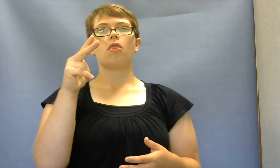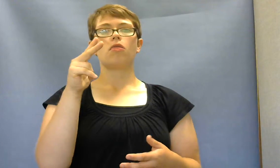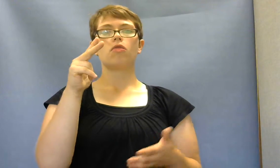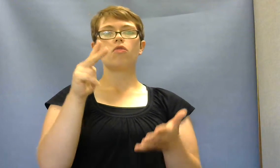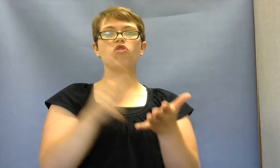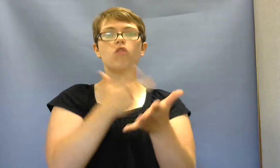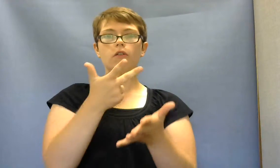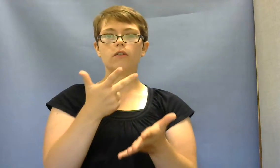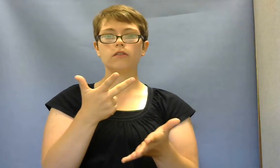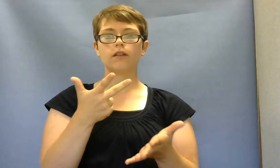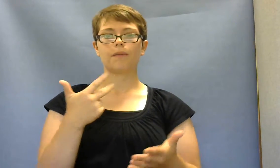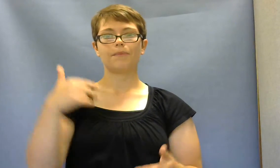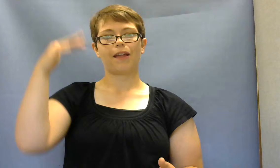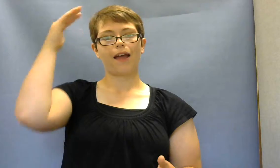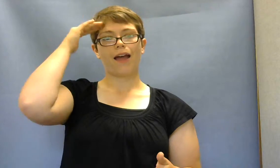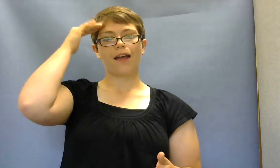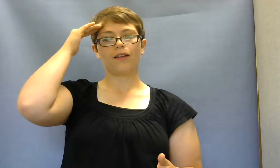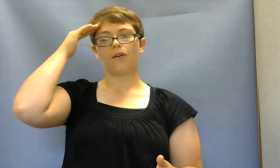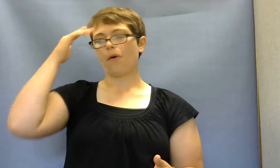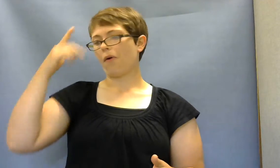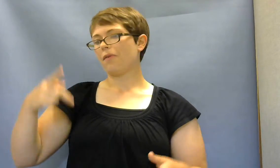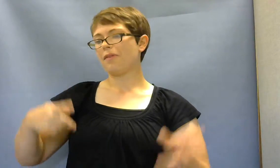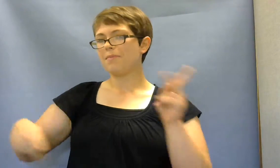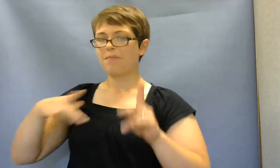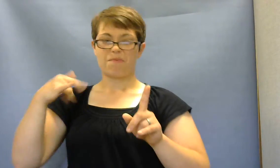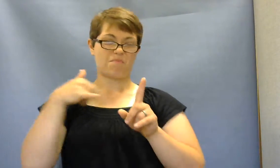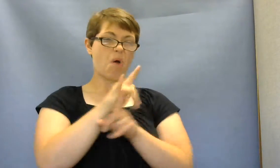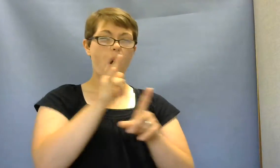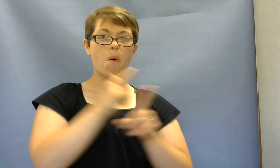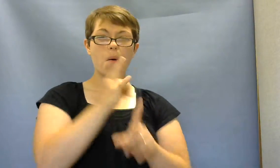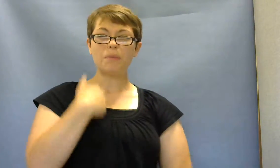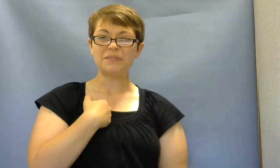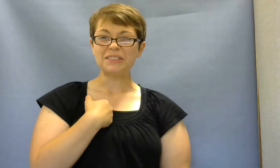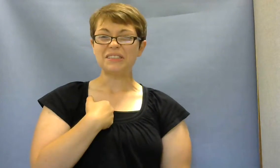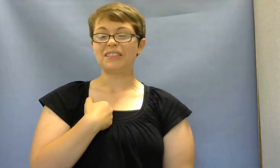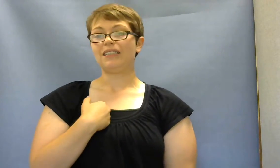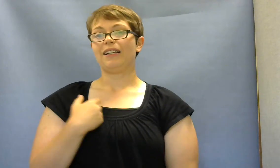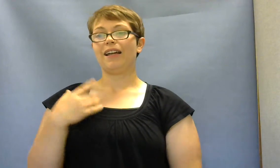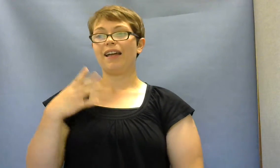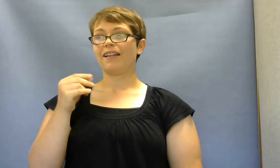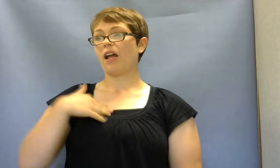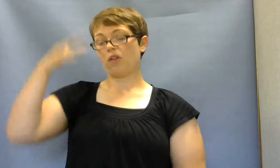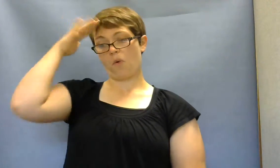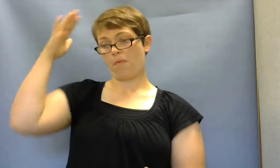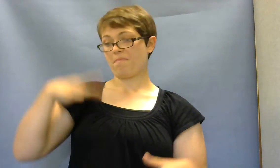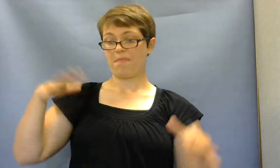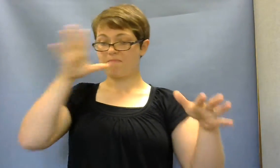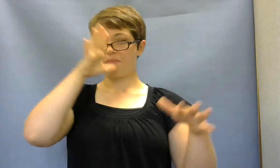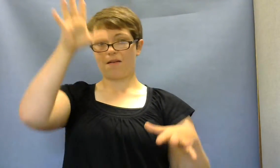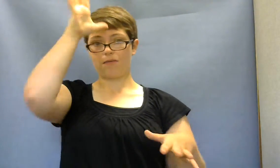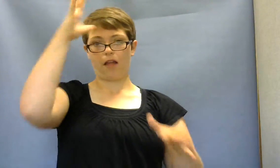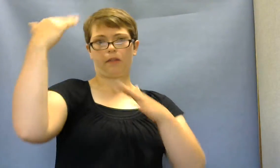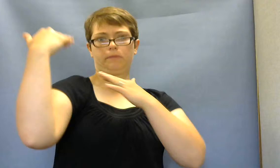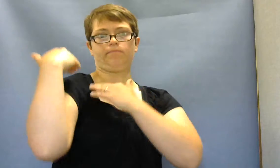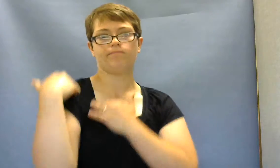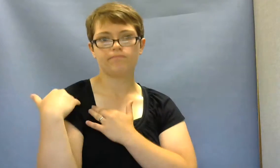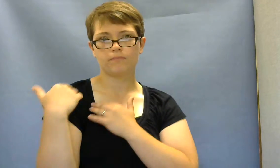life, because I was going to be a burden to my parents and I had nothing to look forward to. I realized at that moment that if I actually went through with